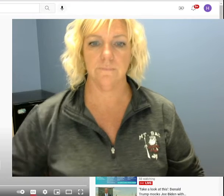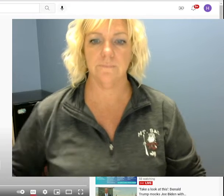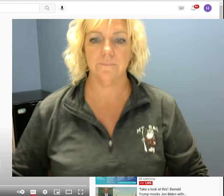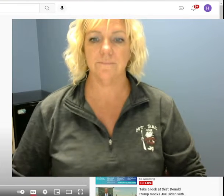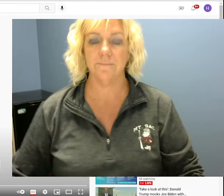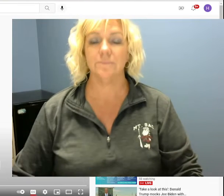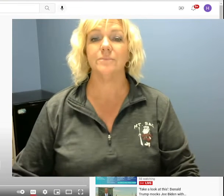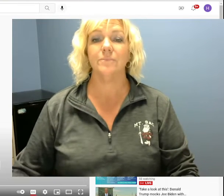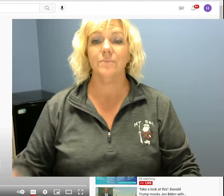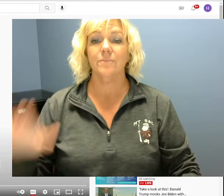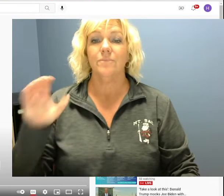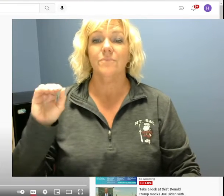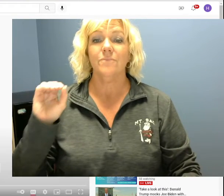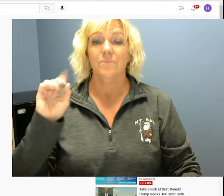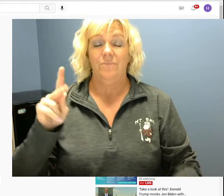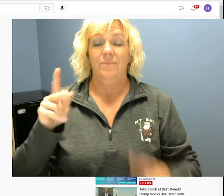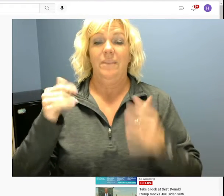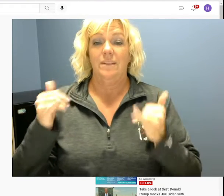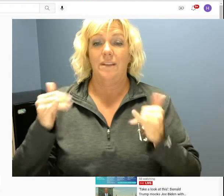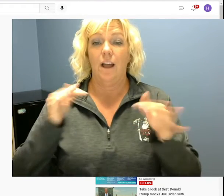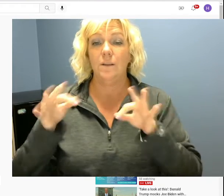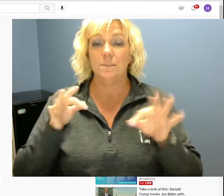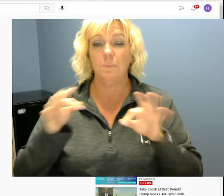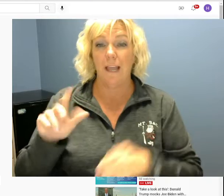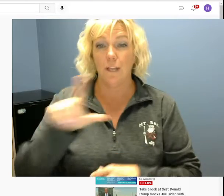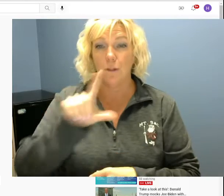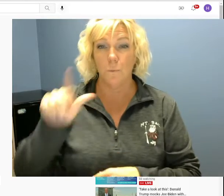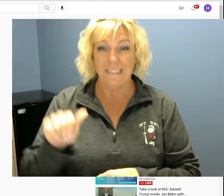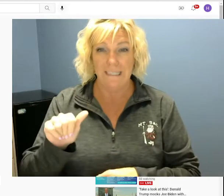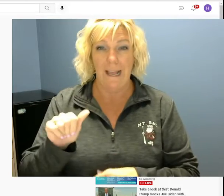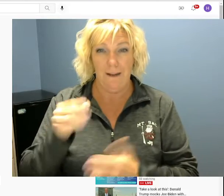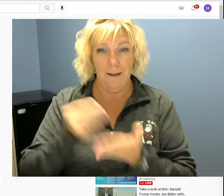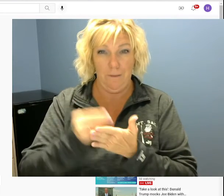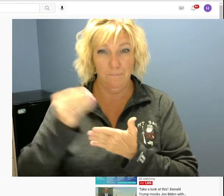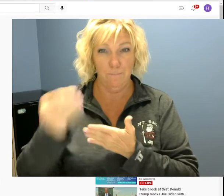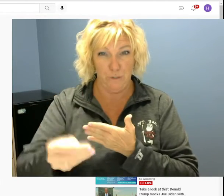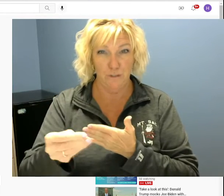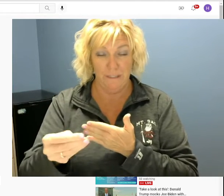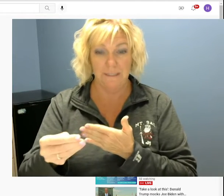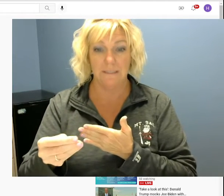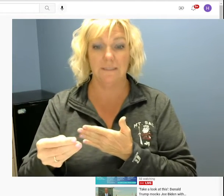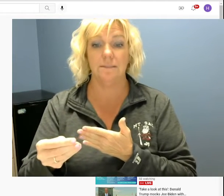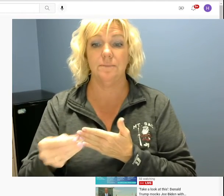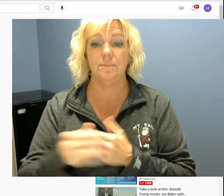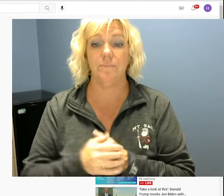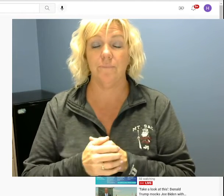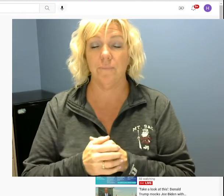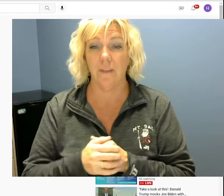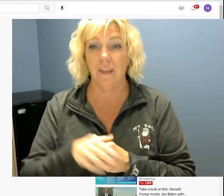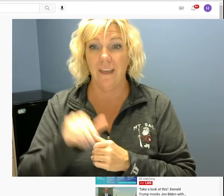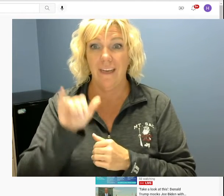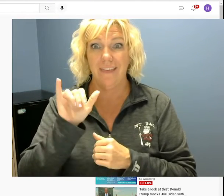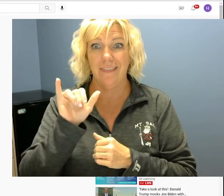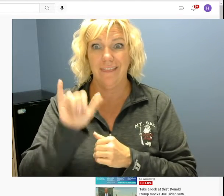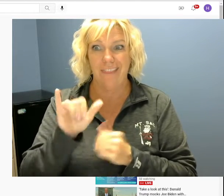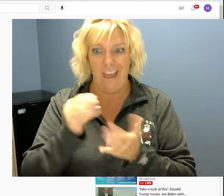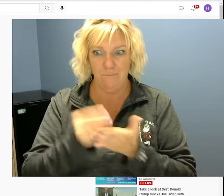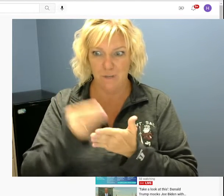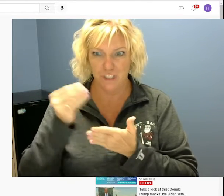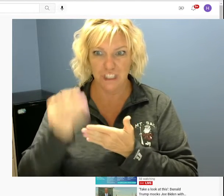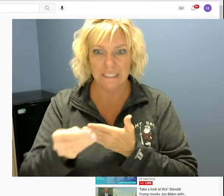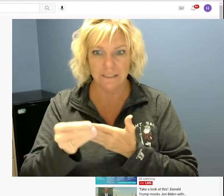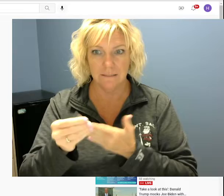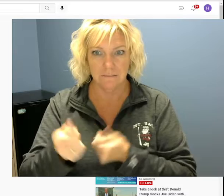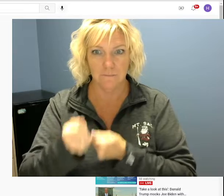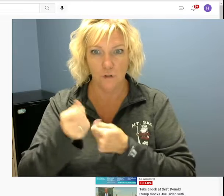All right, so for the Louisiana Purchase, the key thing here is the way in which it doubles the size of the country.